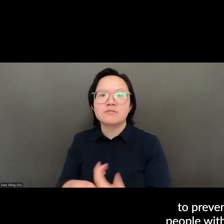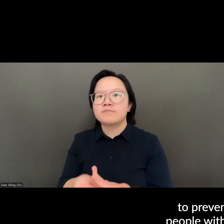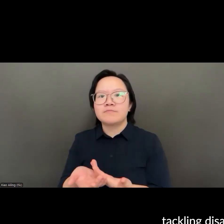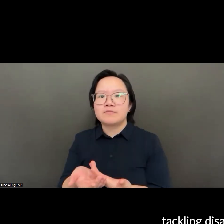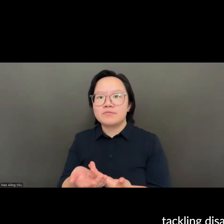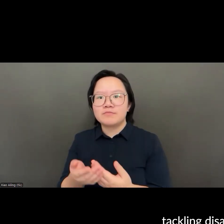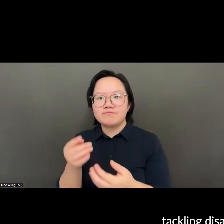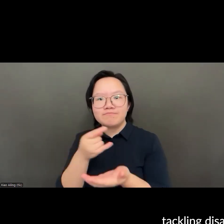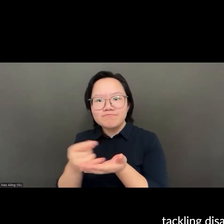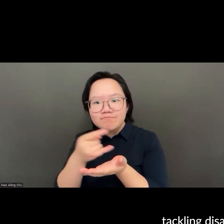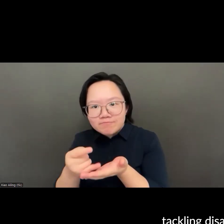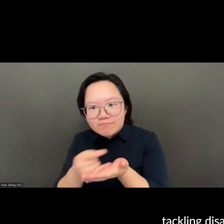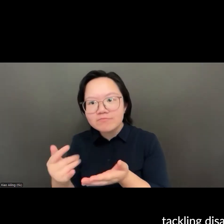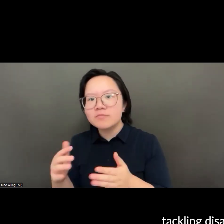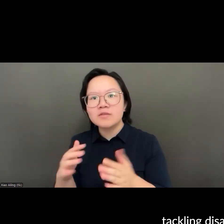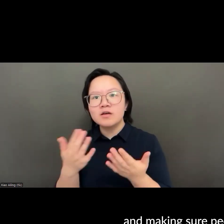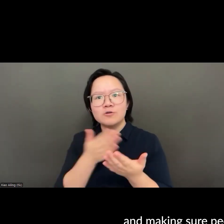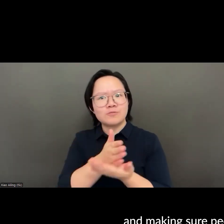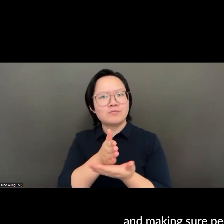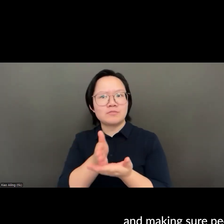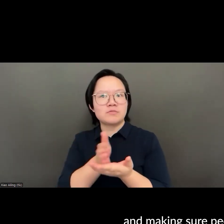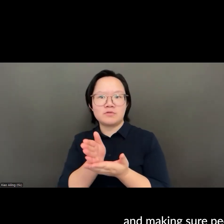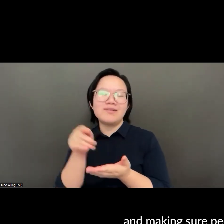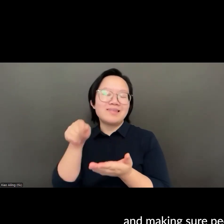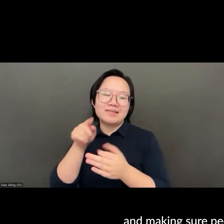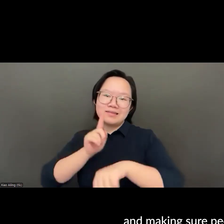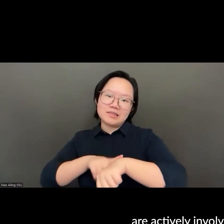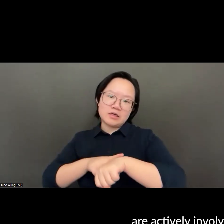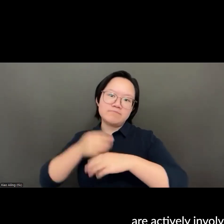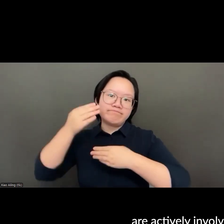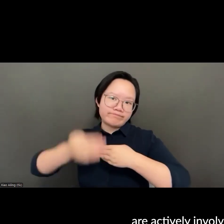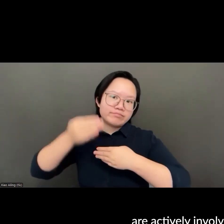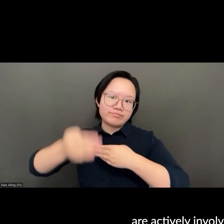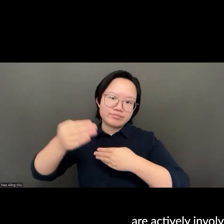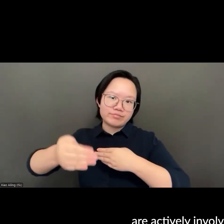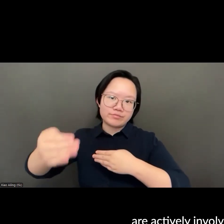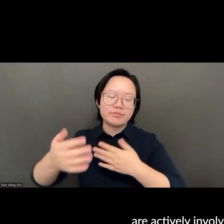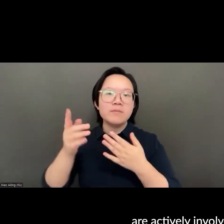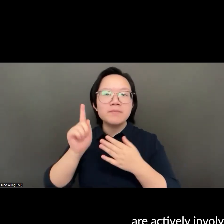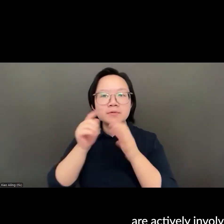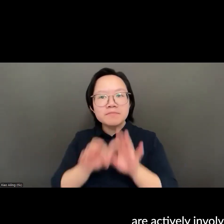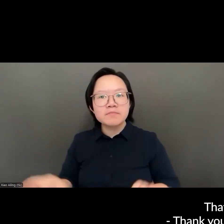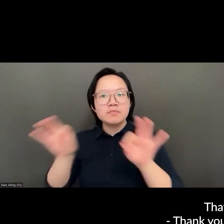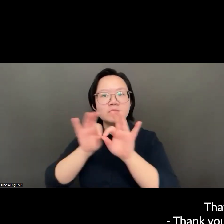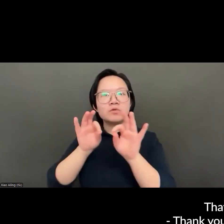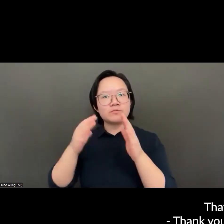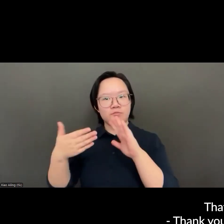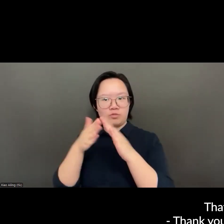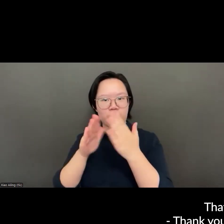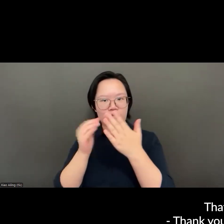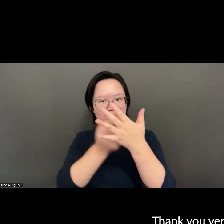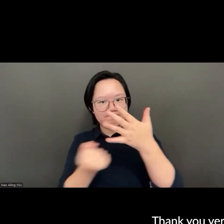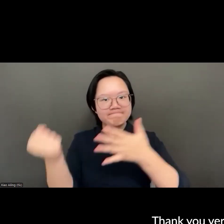disabilities, tackling disability stigma, and making sure people with disabilities are actively involved in these efforts. Thank you